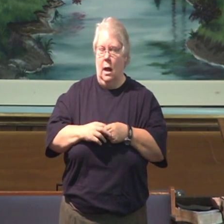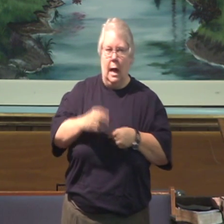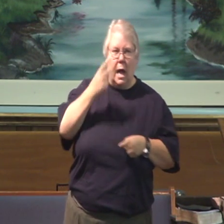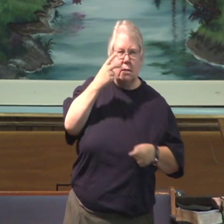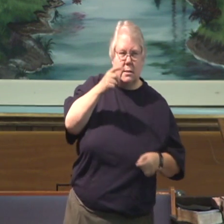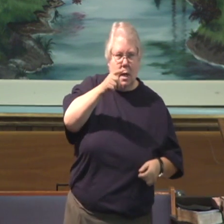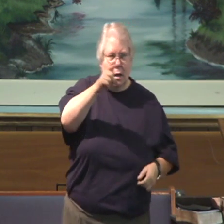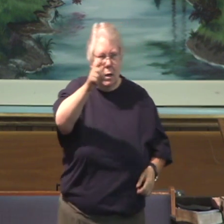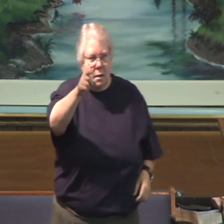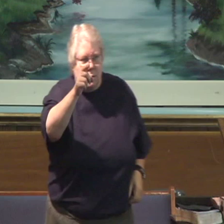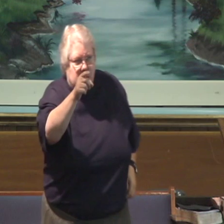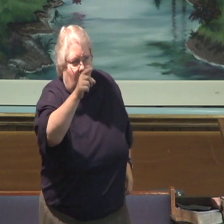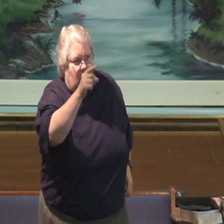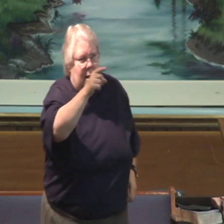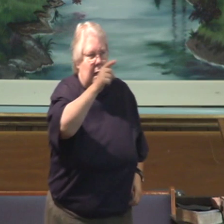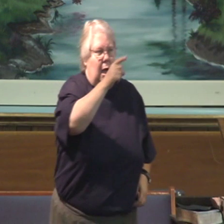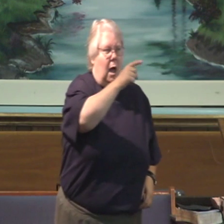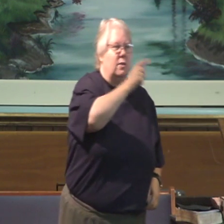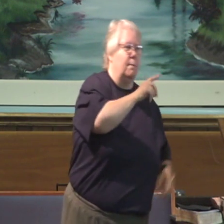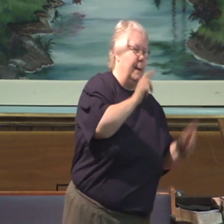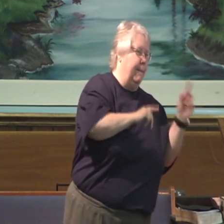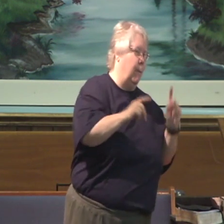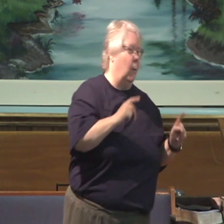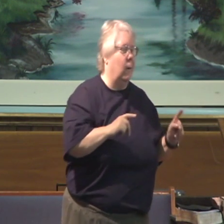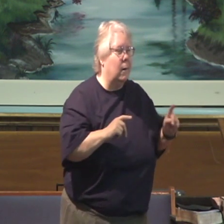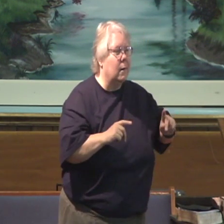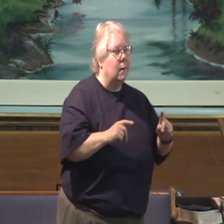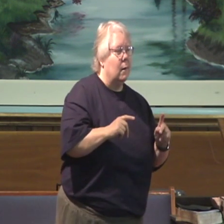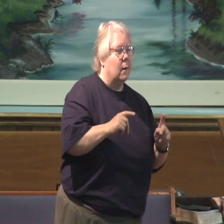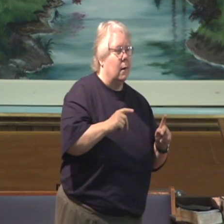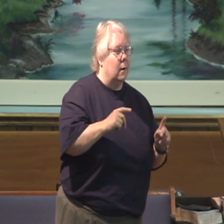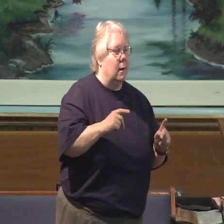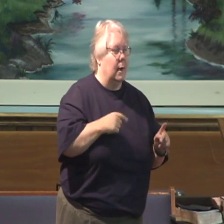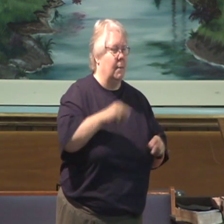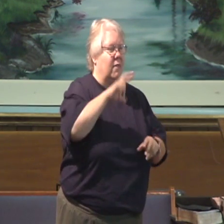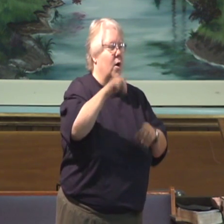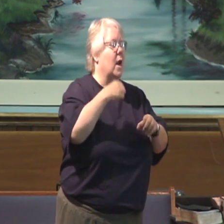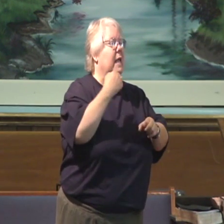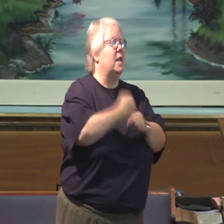And I see so many other people in my 30 years,